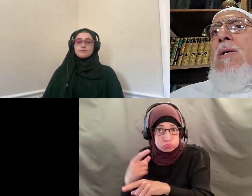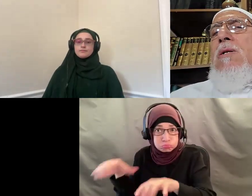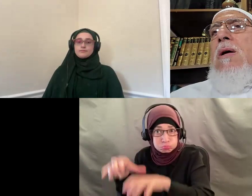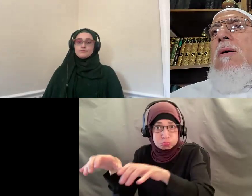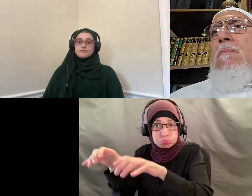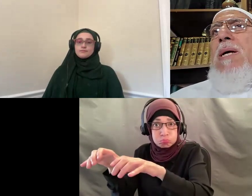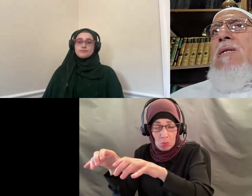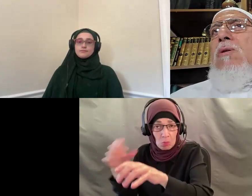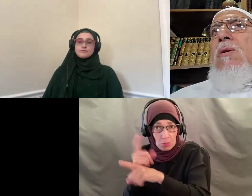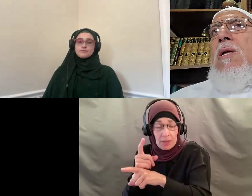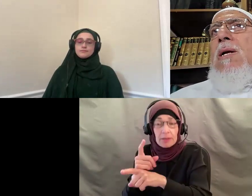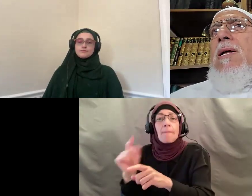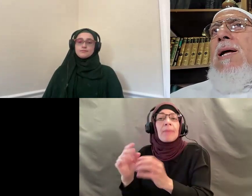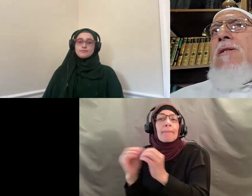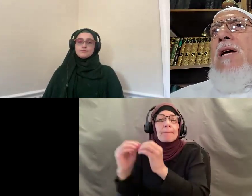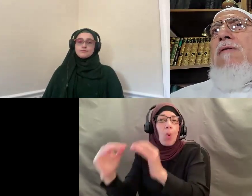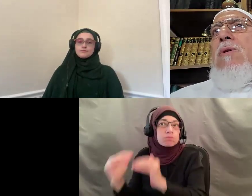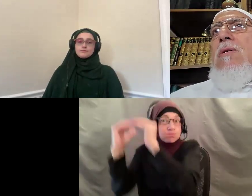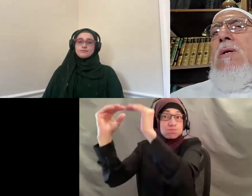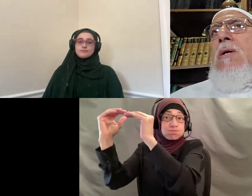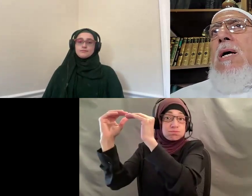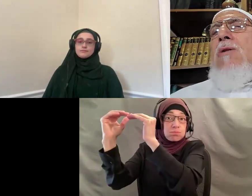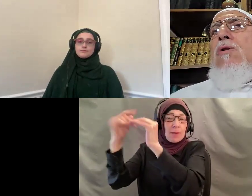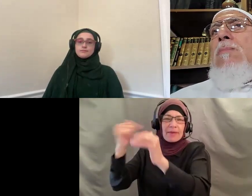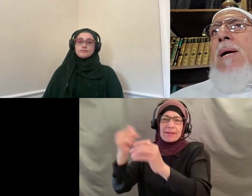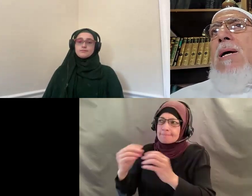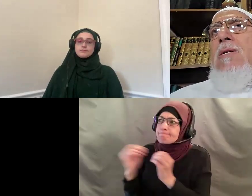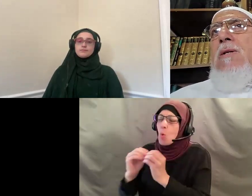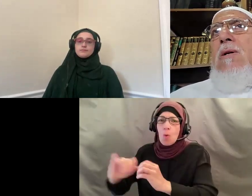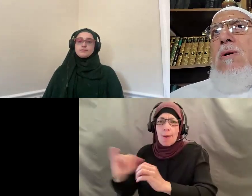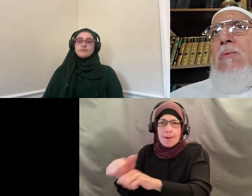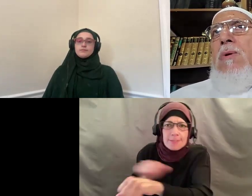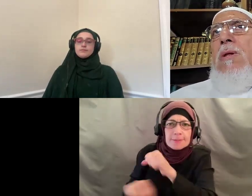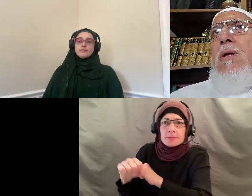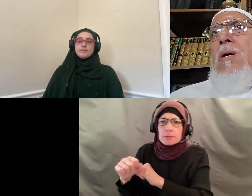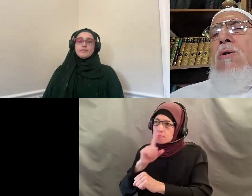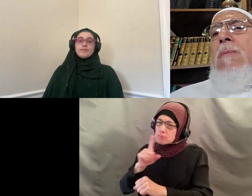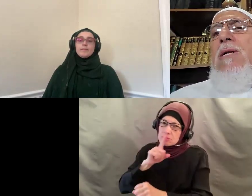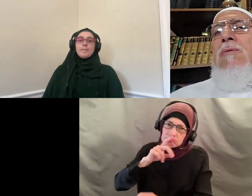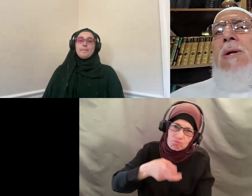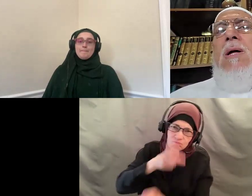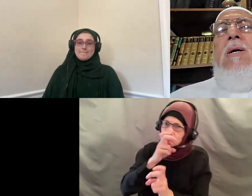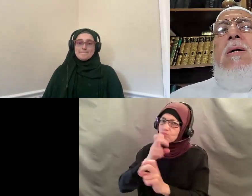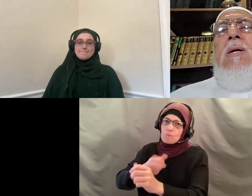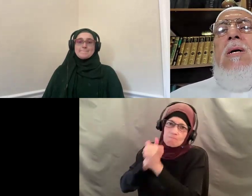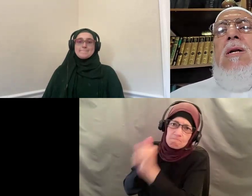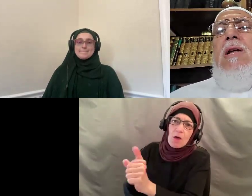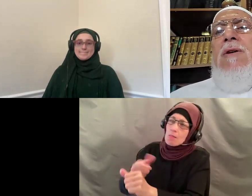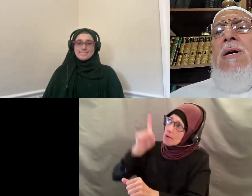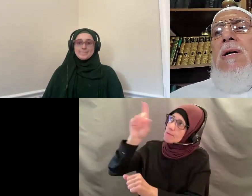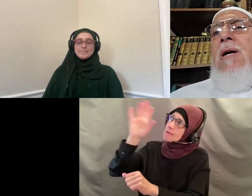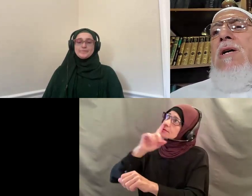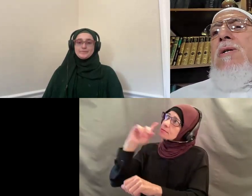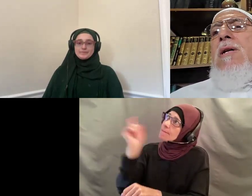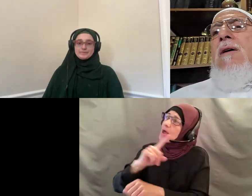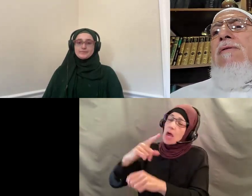greatest winners based on their great efforts and compliance with the commands of Allah,